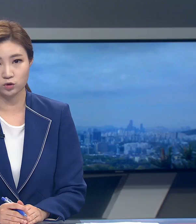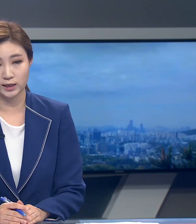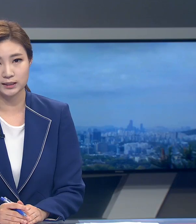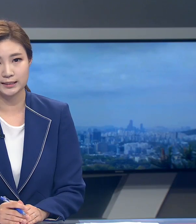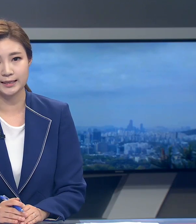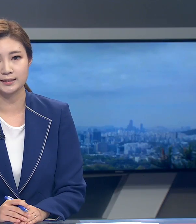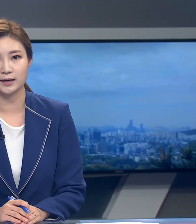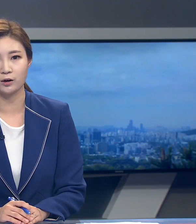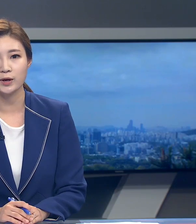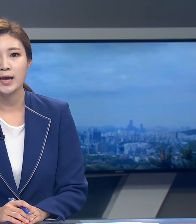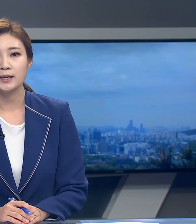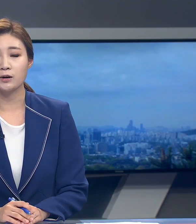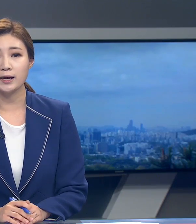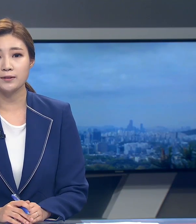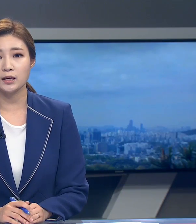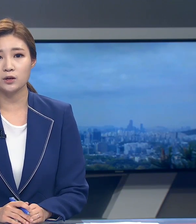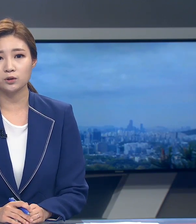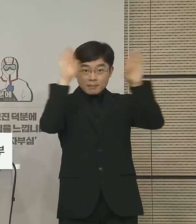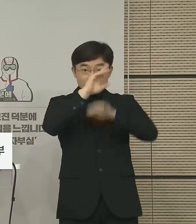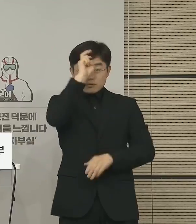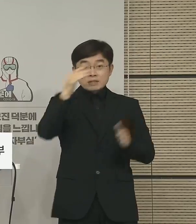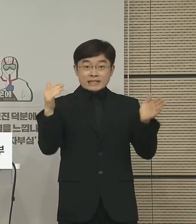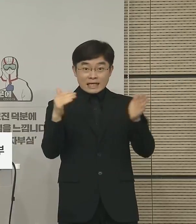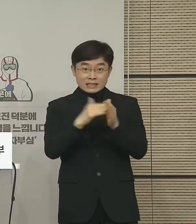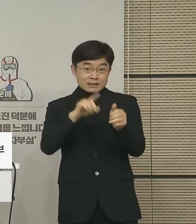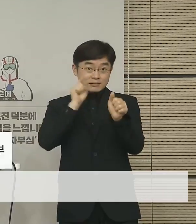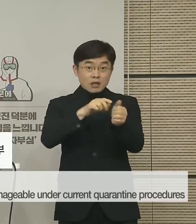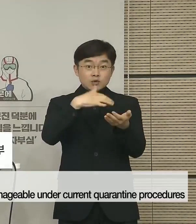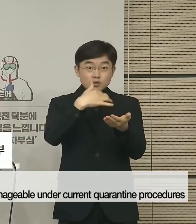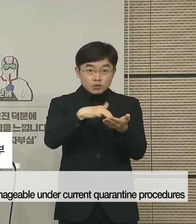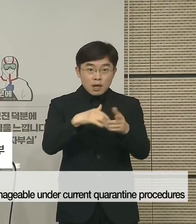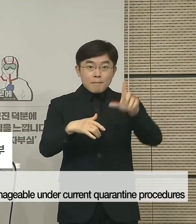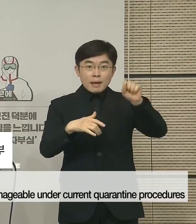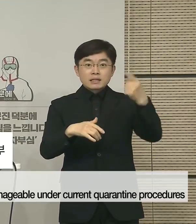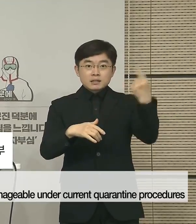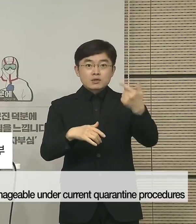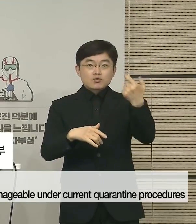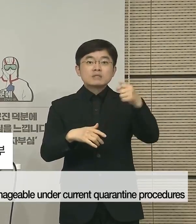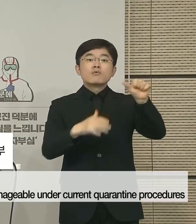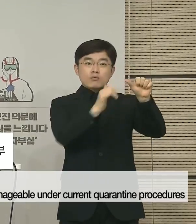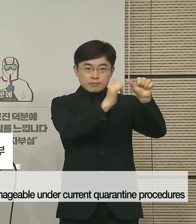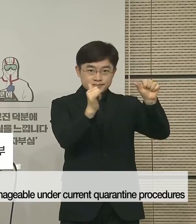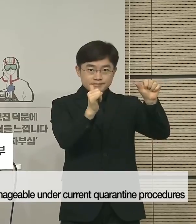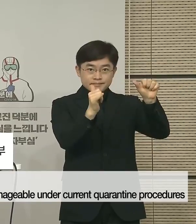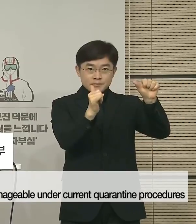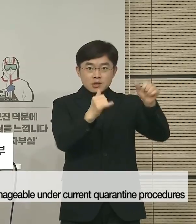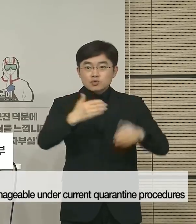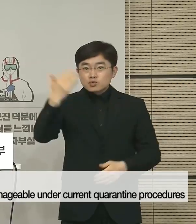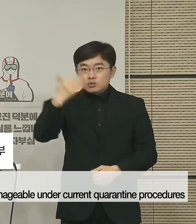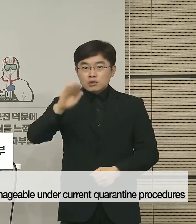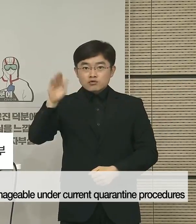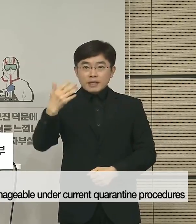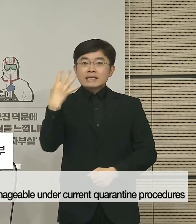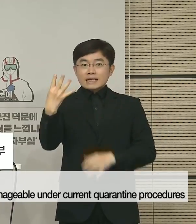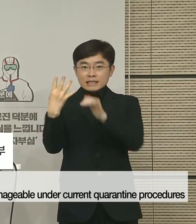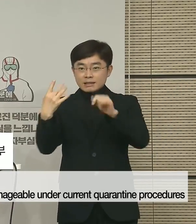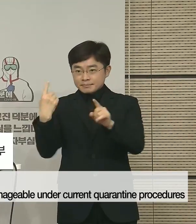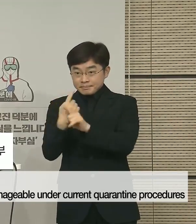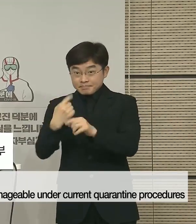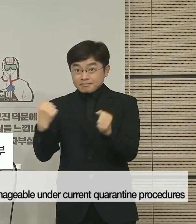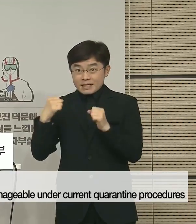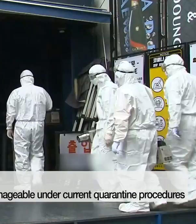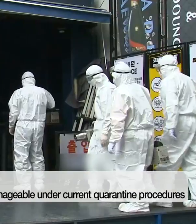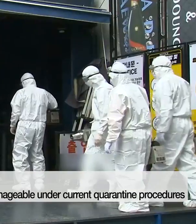3 straight days now. Now, at the earlier government briefing, senior health official Yoon Tae-ho said the Itaewon case